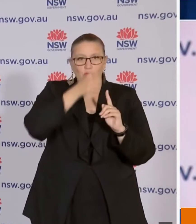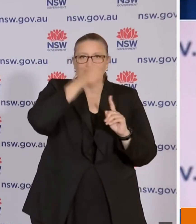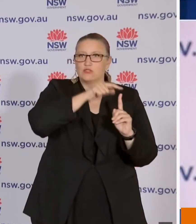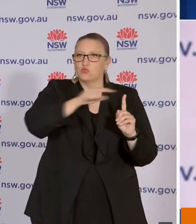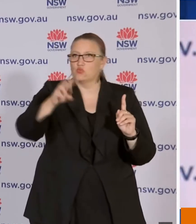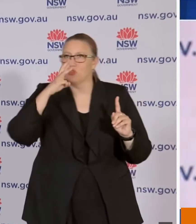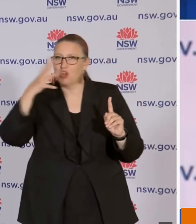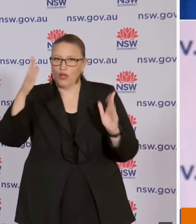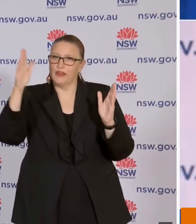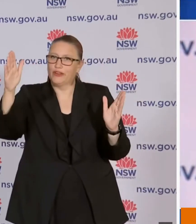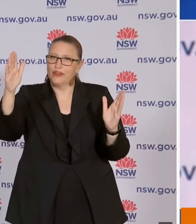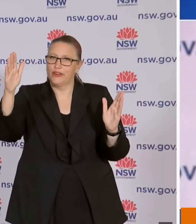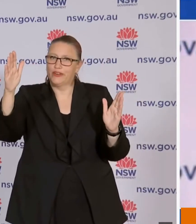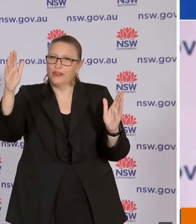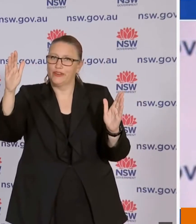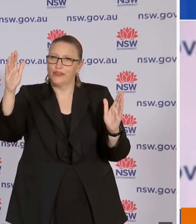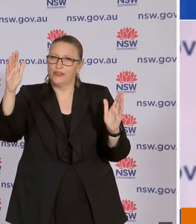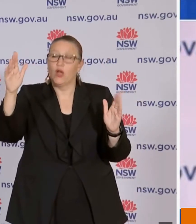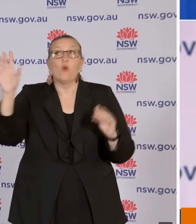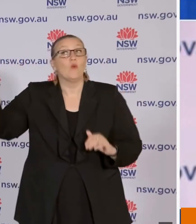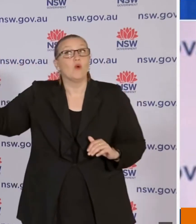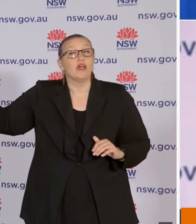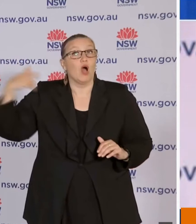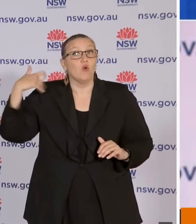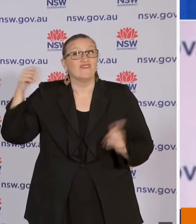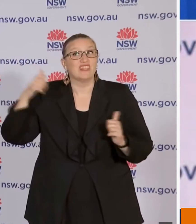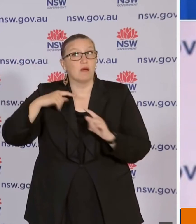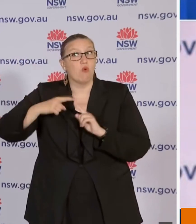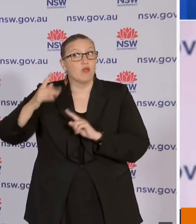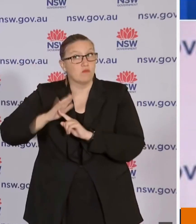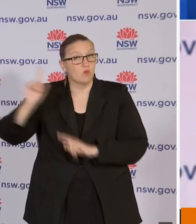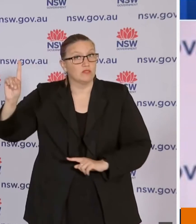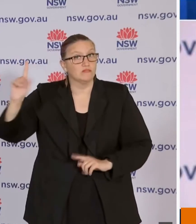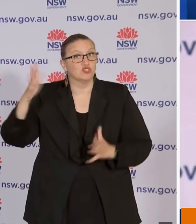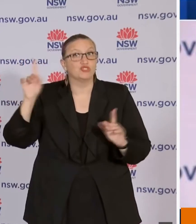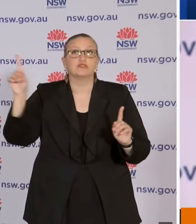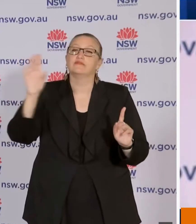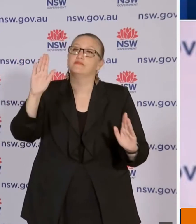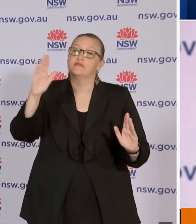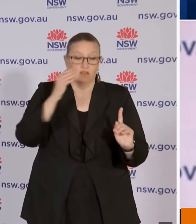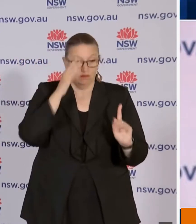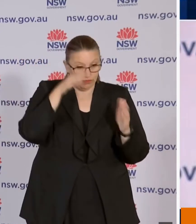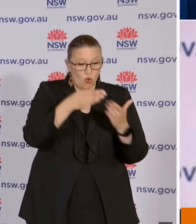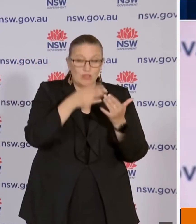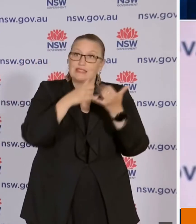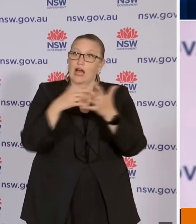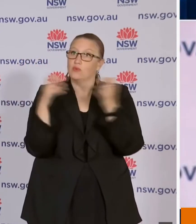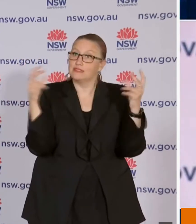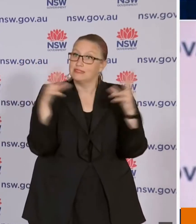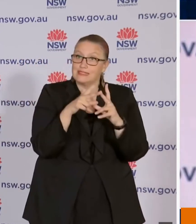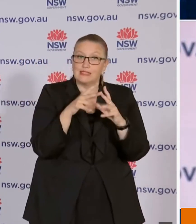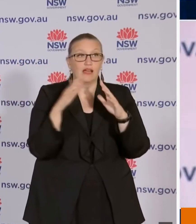Can you just let me make this important point? I just want to finish this important point. And that is why there is no reason why